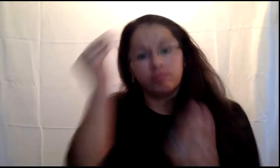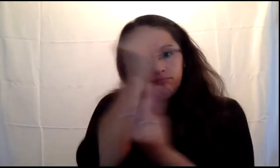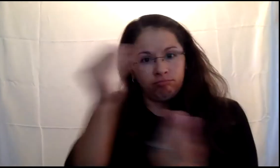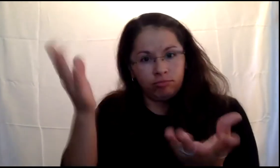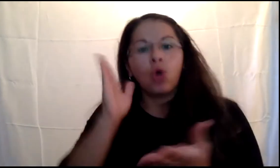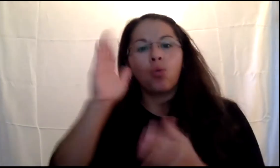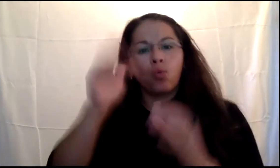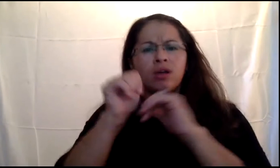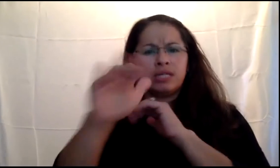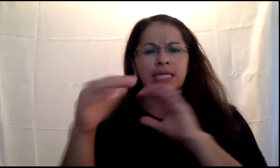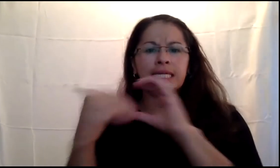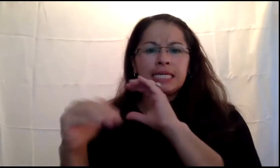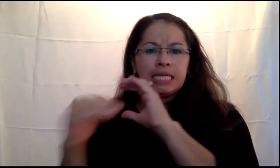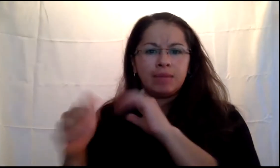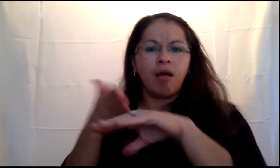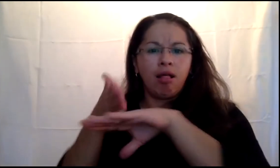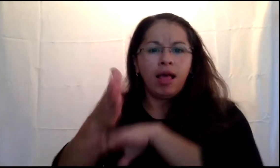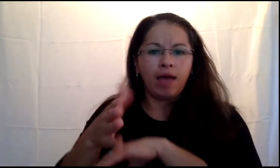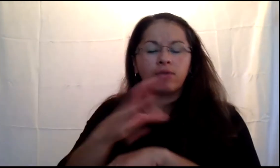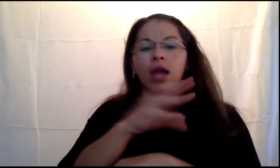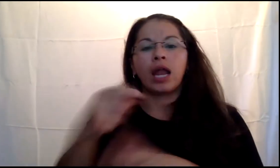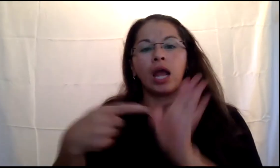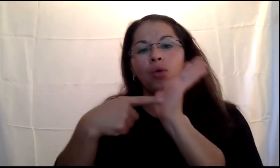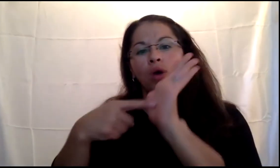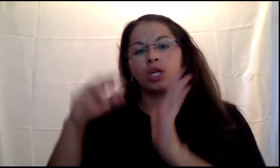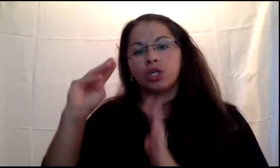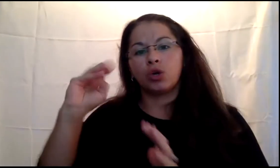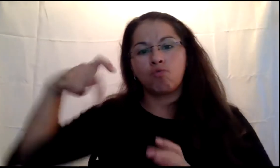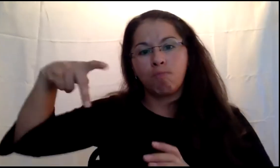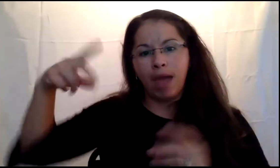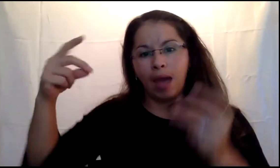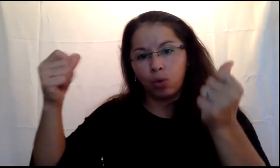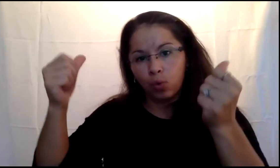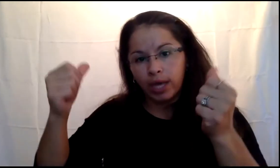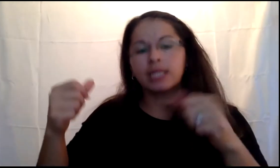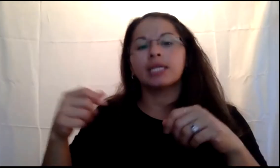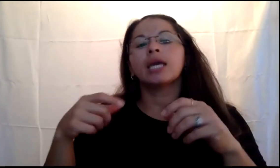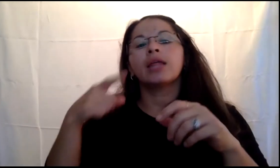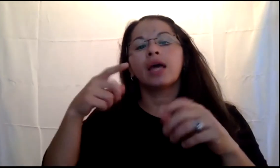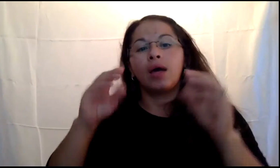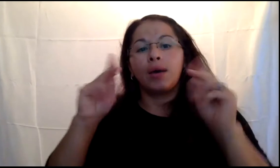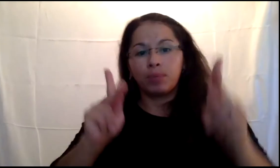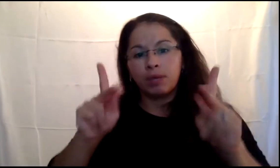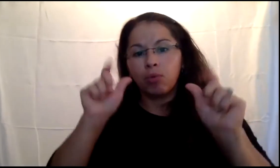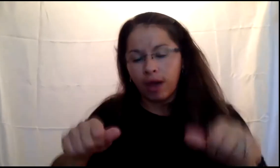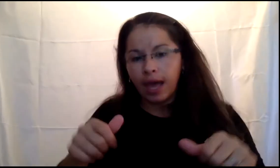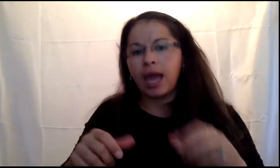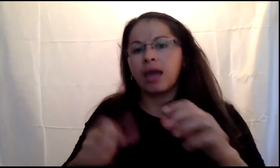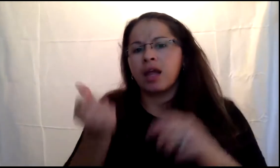to show very quickly the map that was referenced earlier so that folks can get a sense of, and it's going to